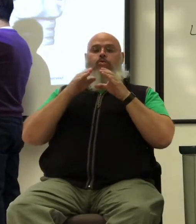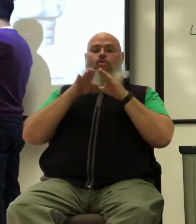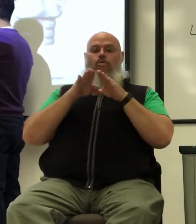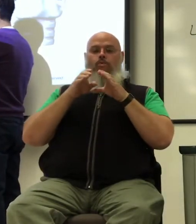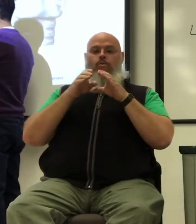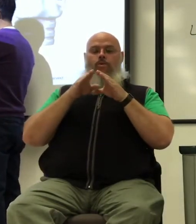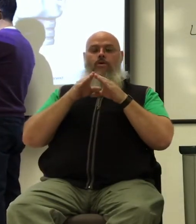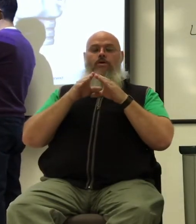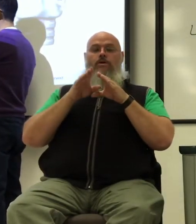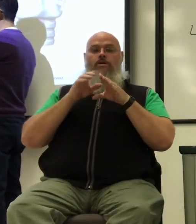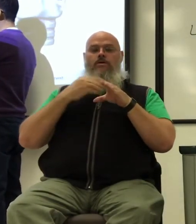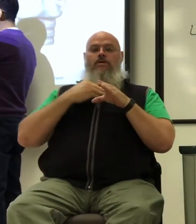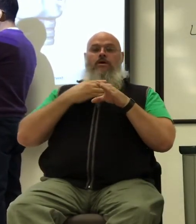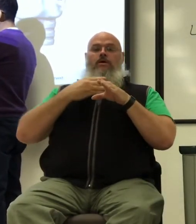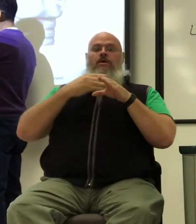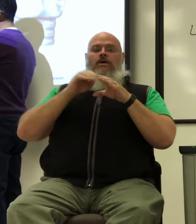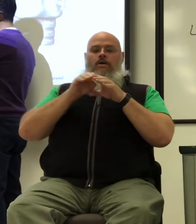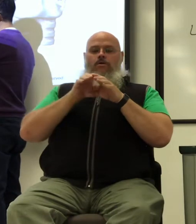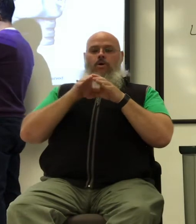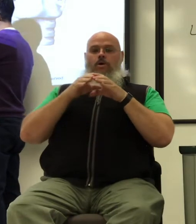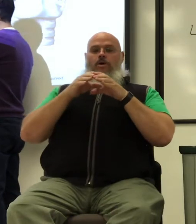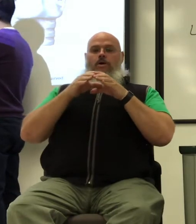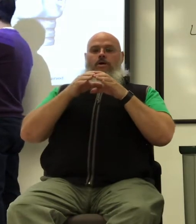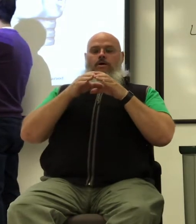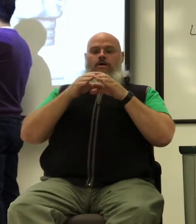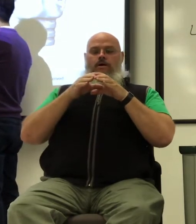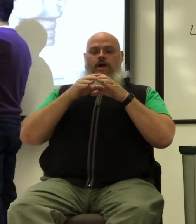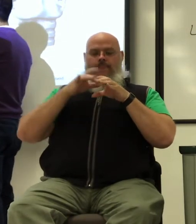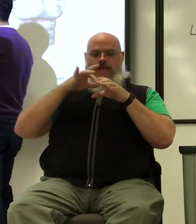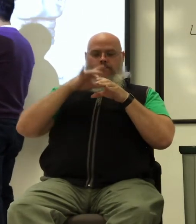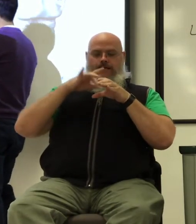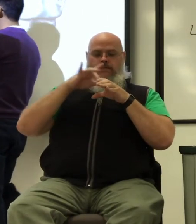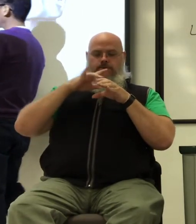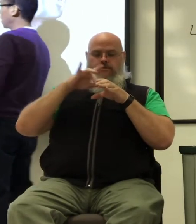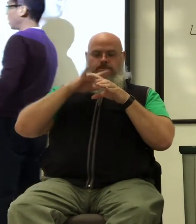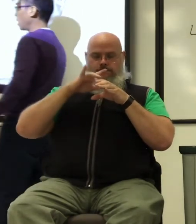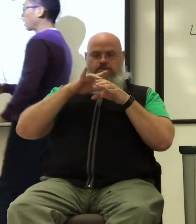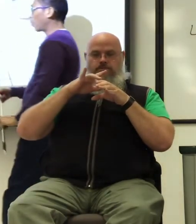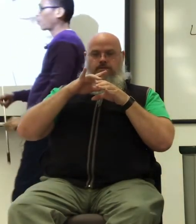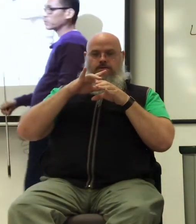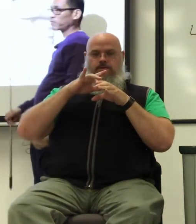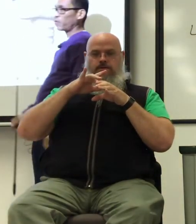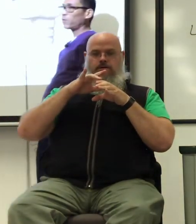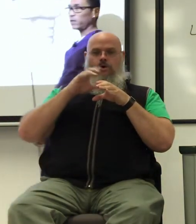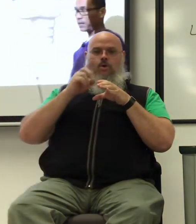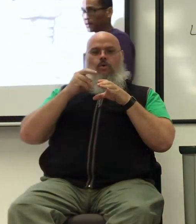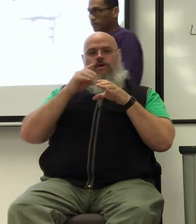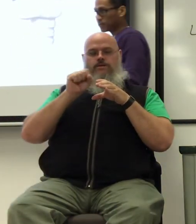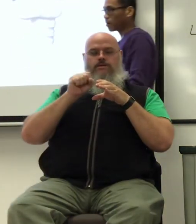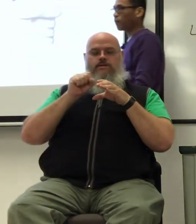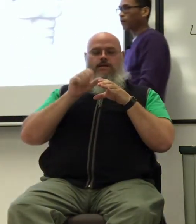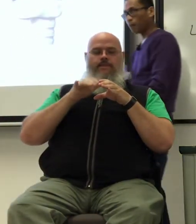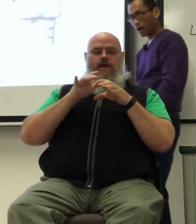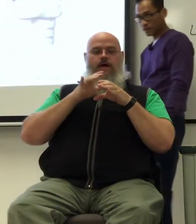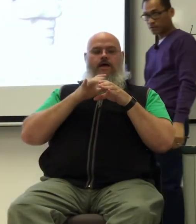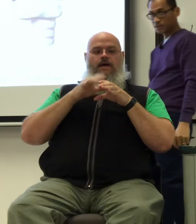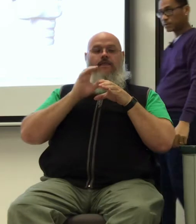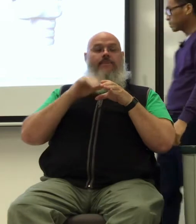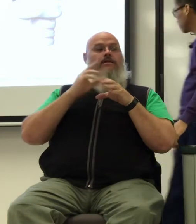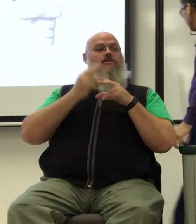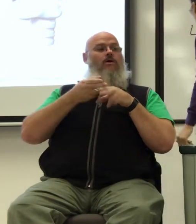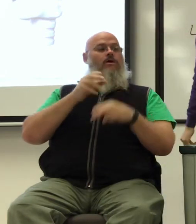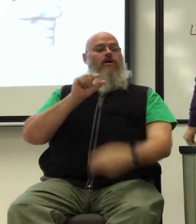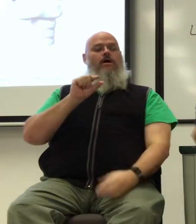are abducted, they're separated. And the space between the vocal cords or vocal ligaments is called the